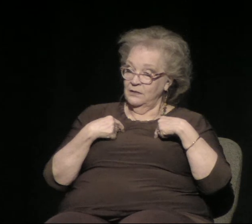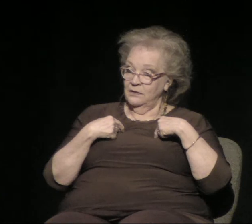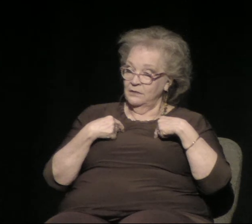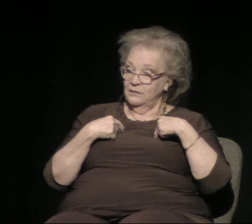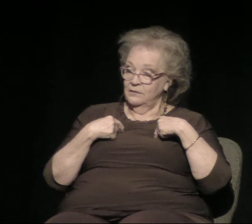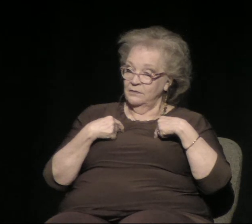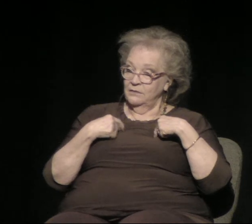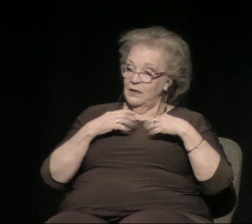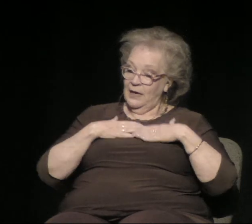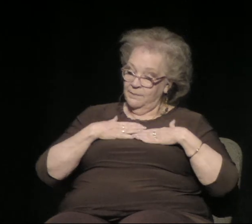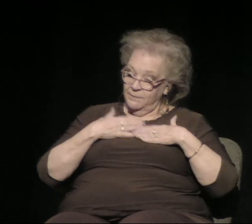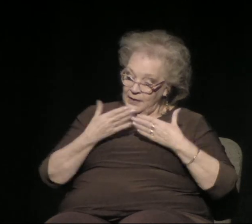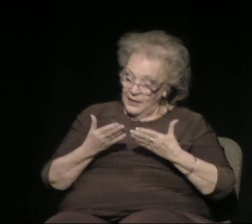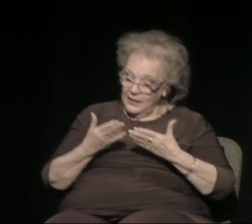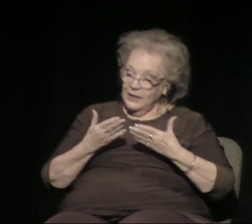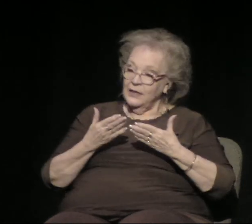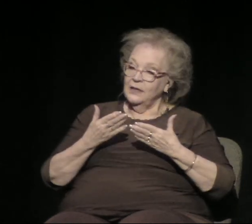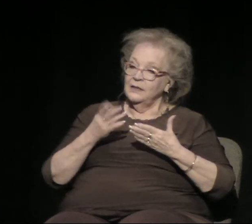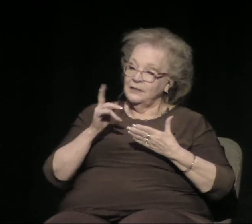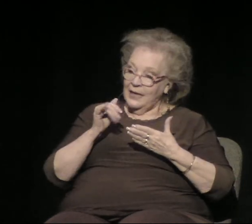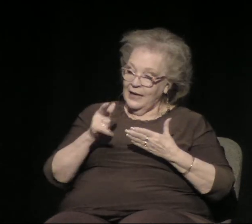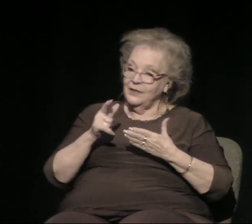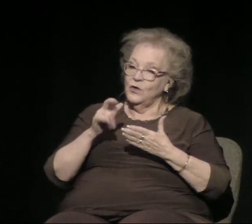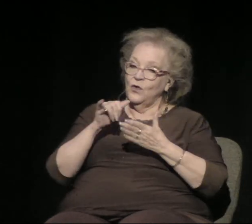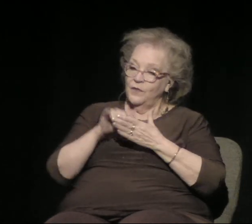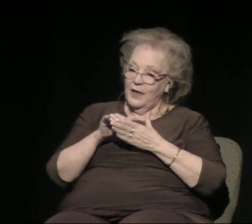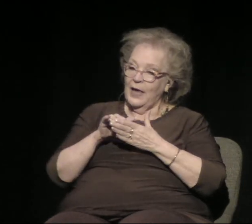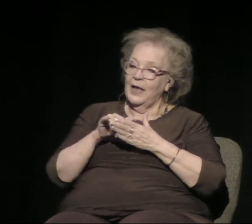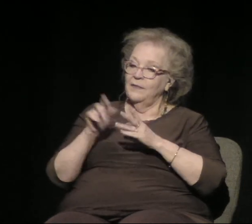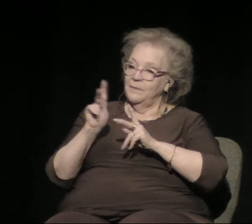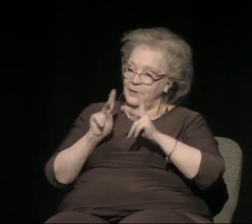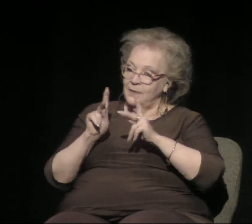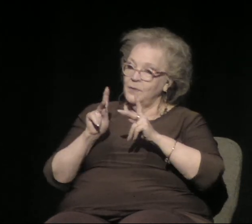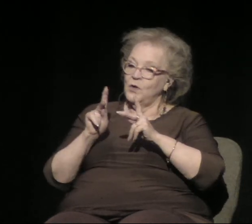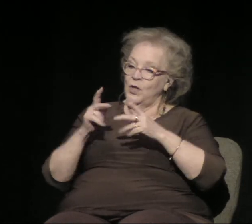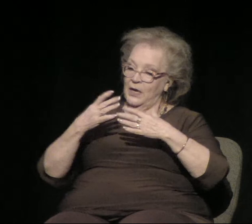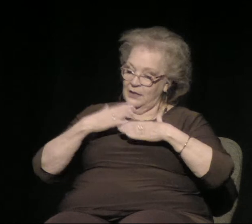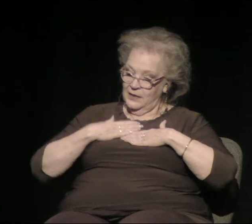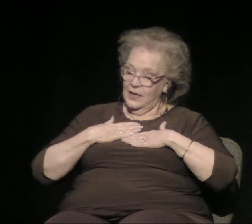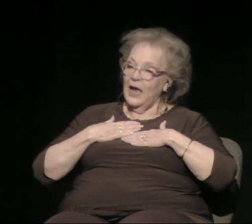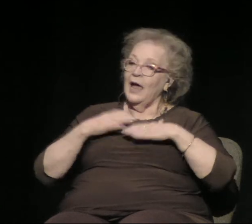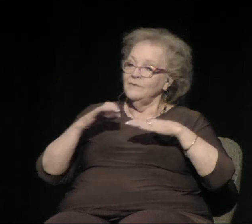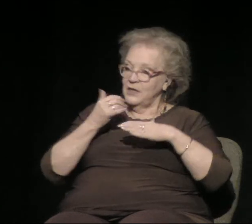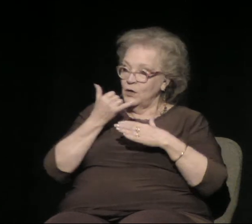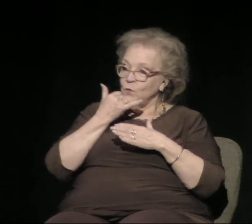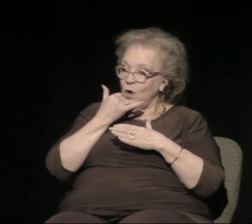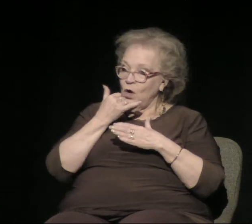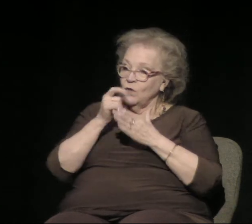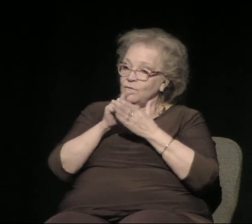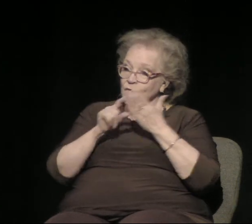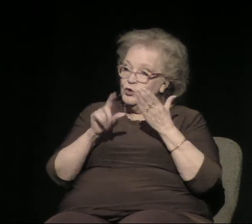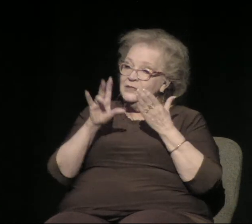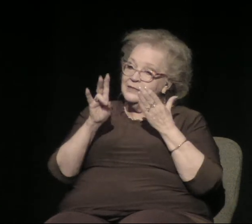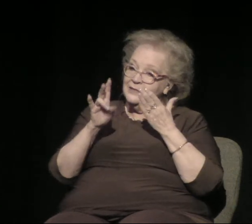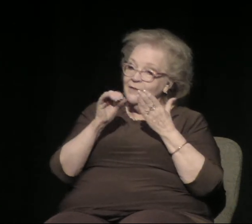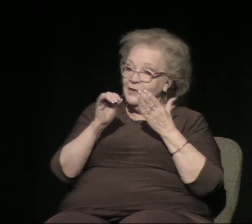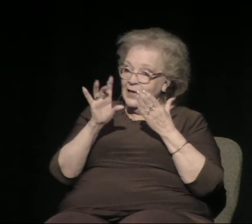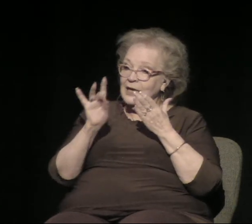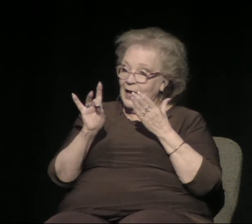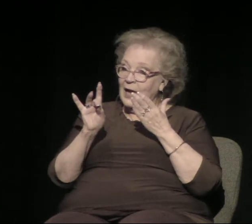that he and his people had done wrong. He continues in verses 7 and 8 with more